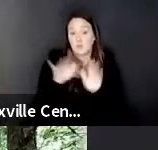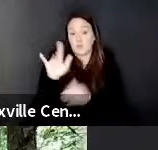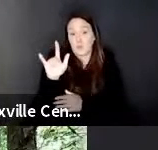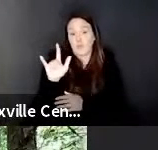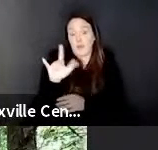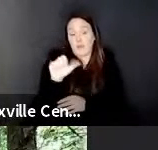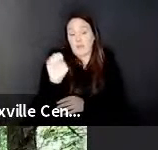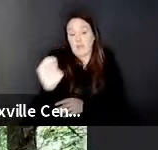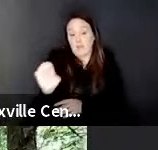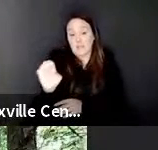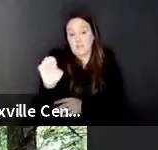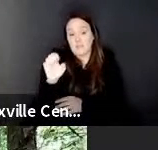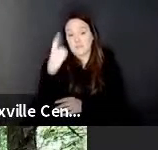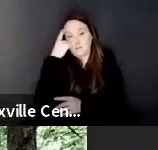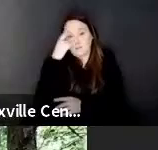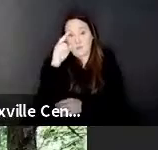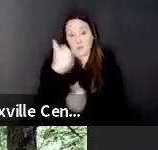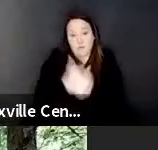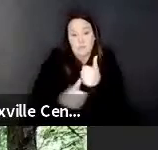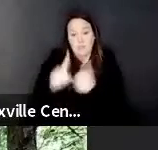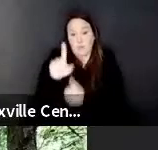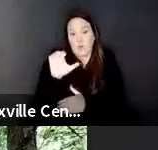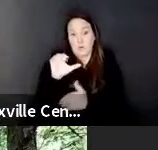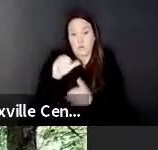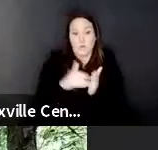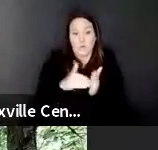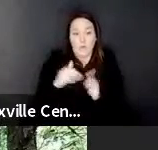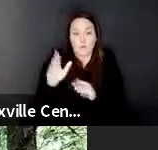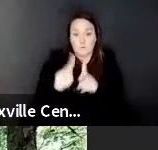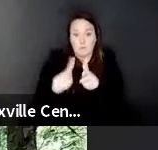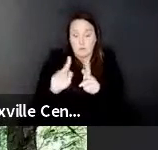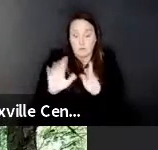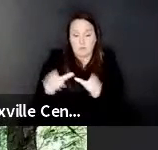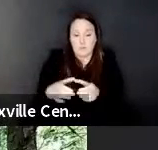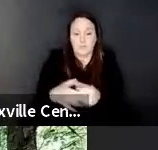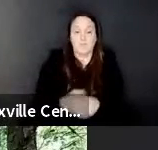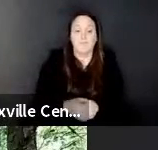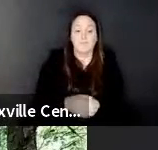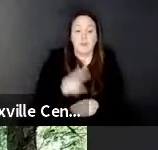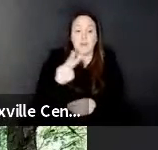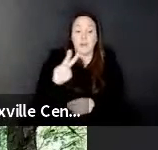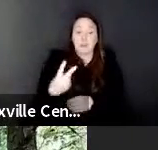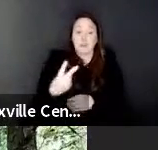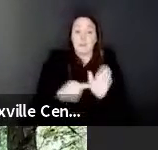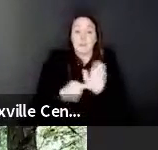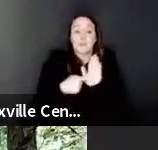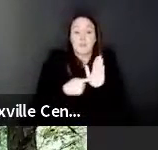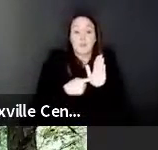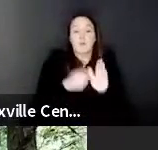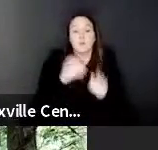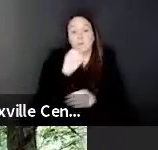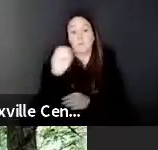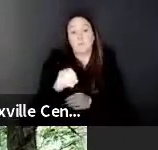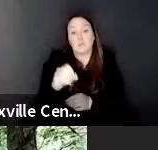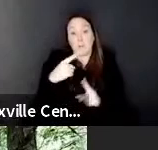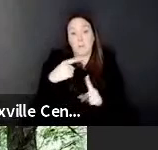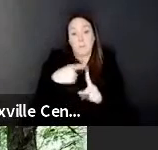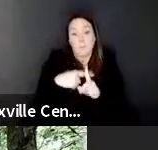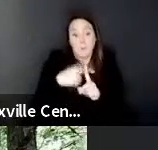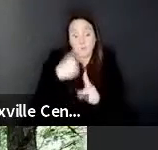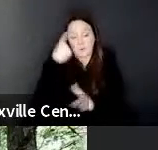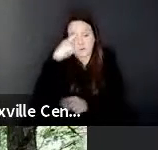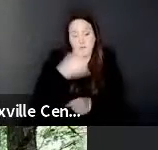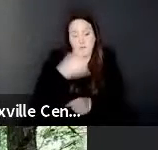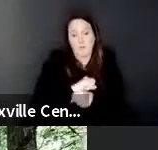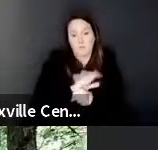100,000. The second chart shows the percent positive for COVID-19. This data